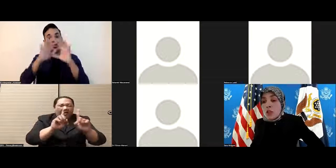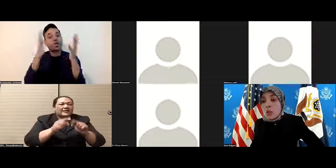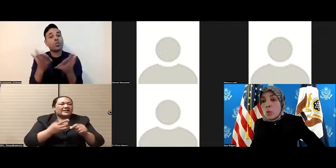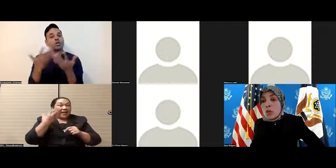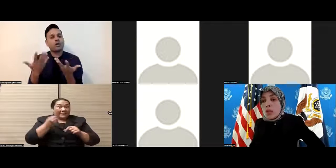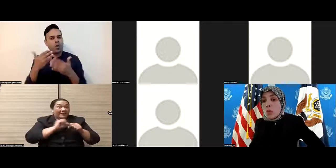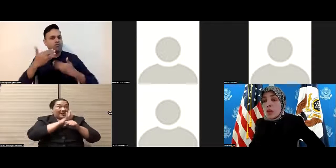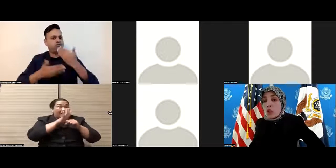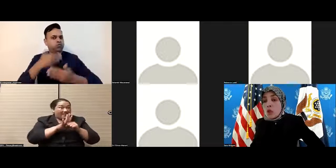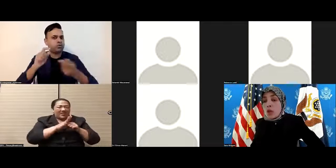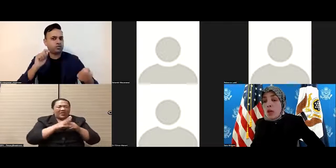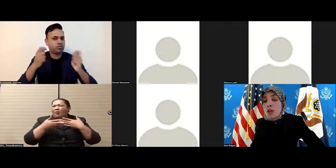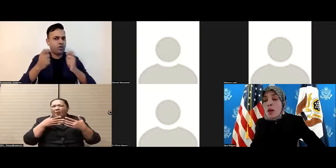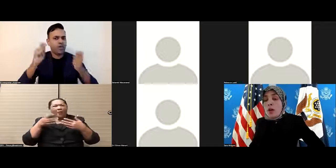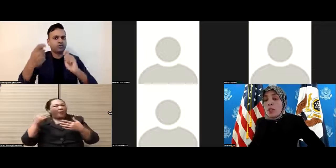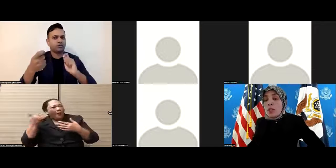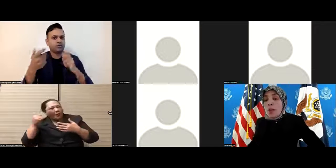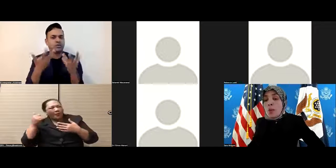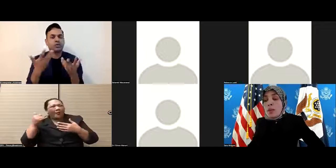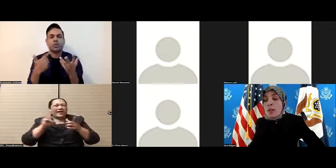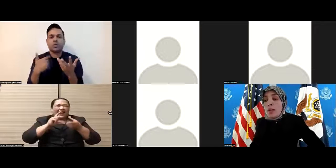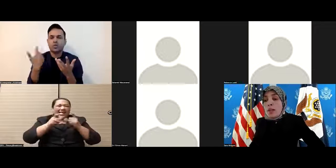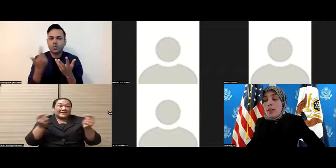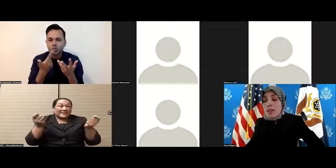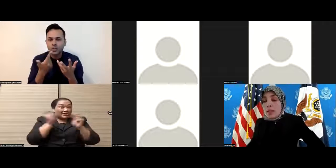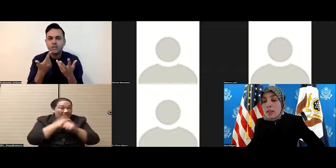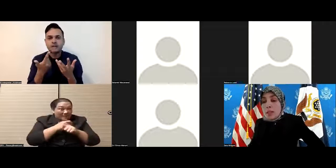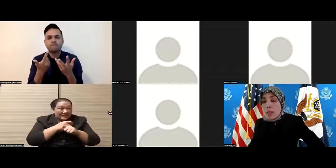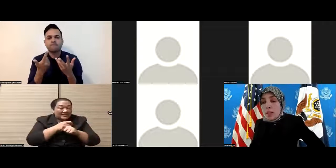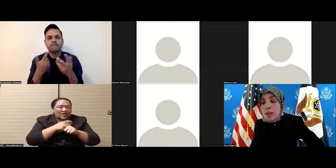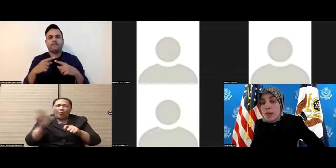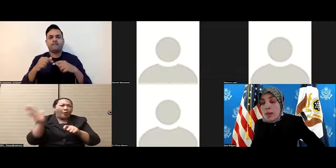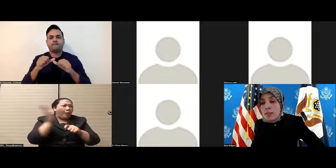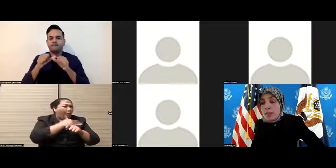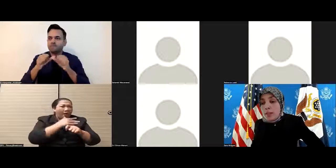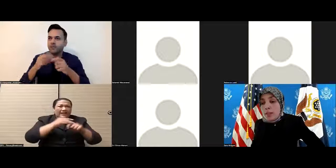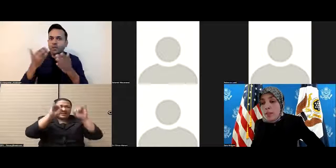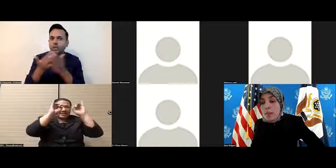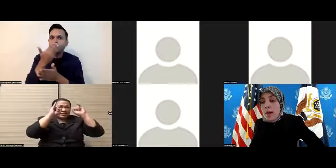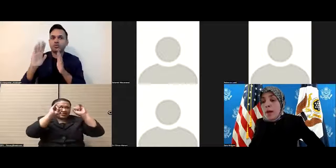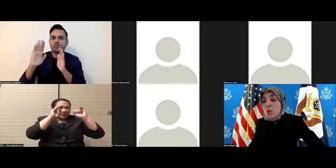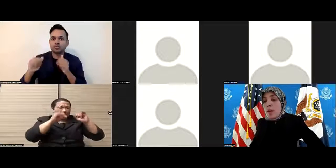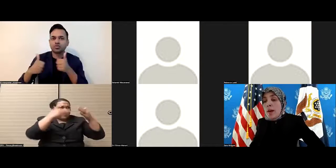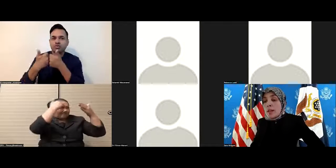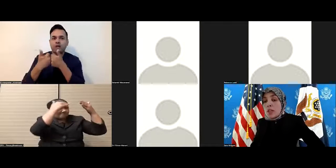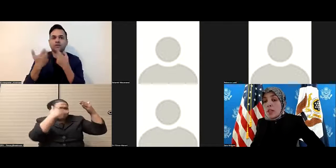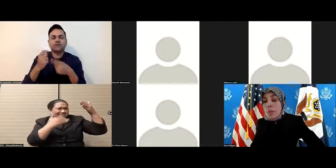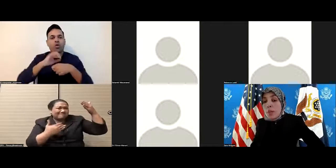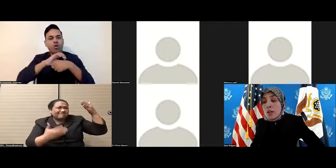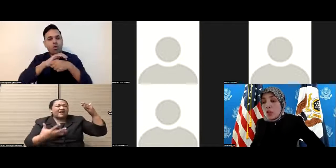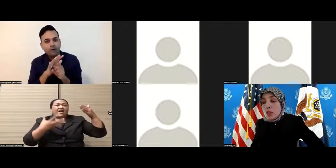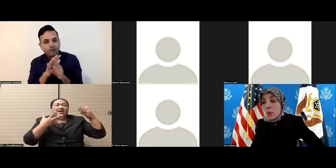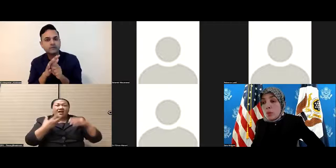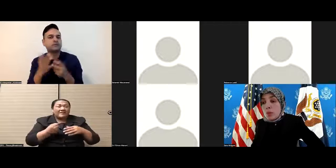these issues, we need to make sure not only are we not leaving disabilities behind, but how do we actually